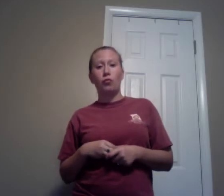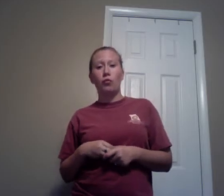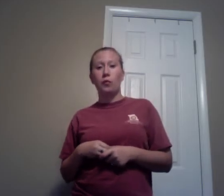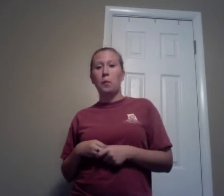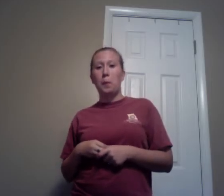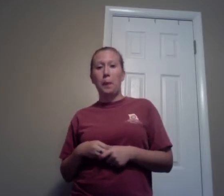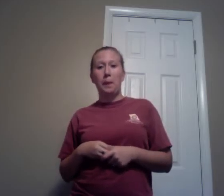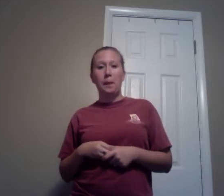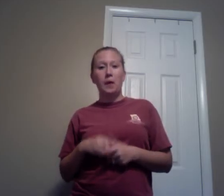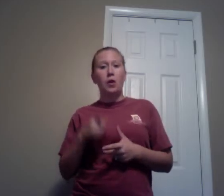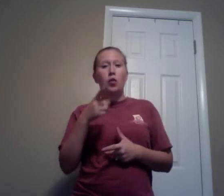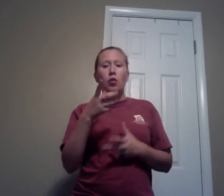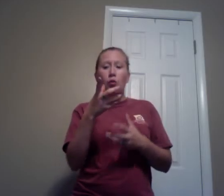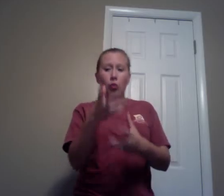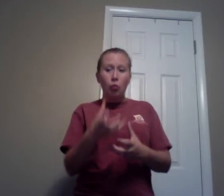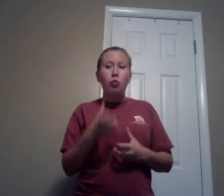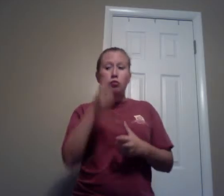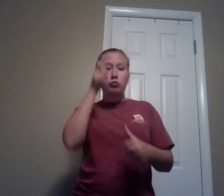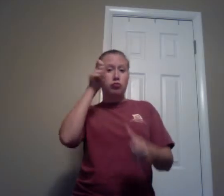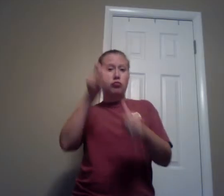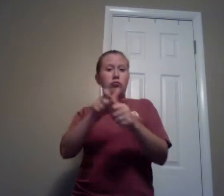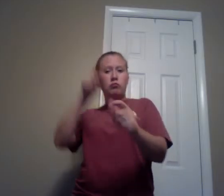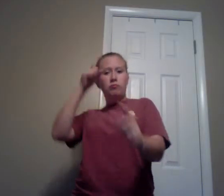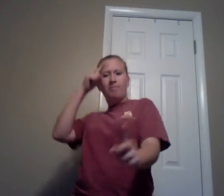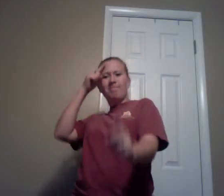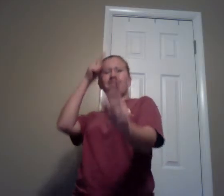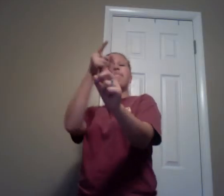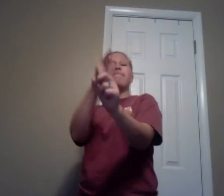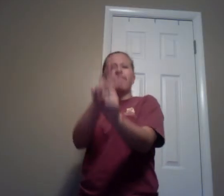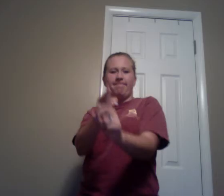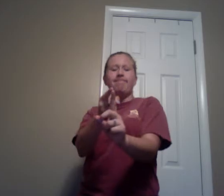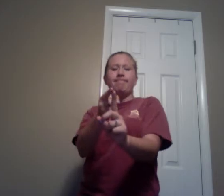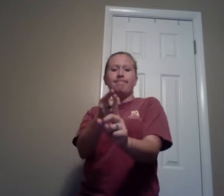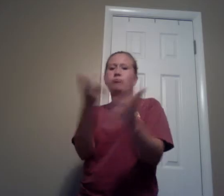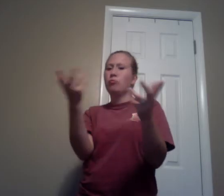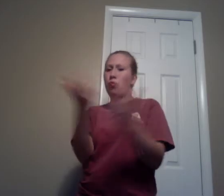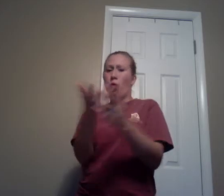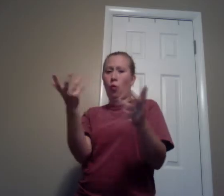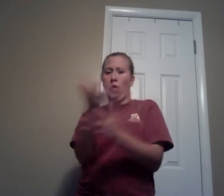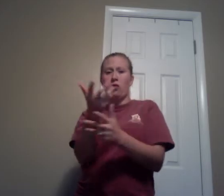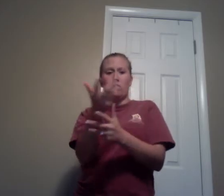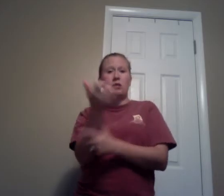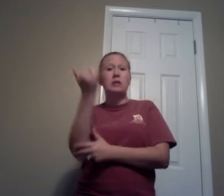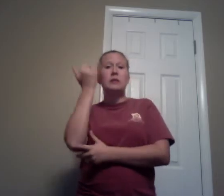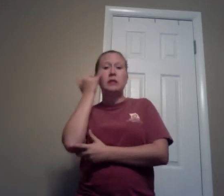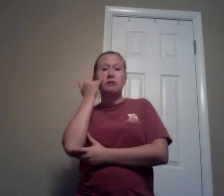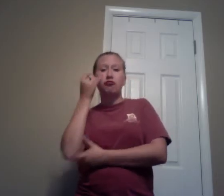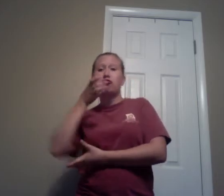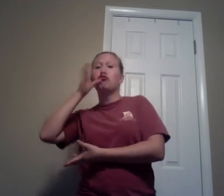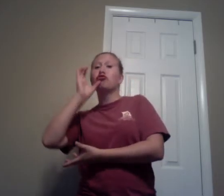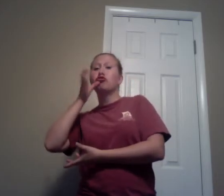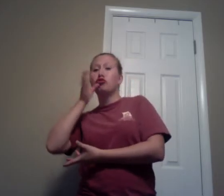goal in mind. The end goal is that what you are passing should look pretty much like what you're drinking. If you are